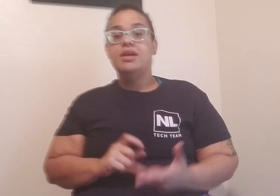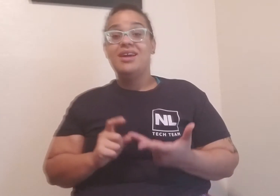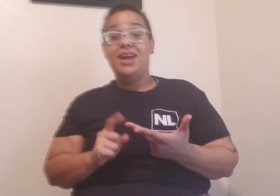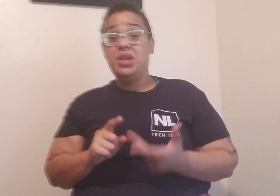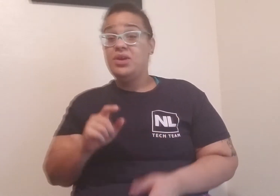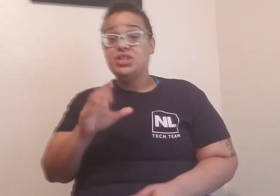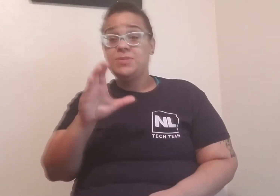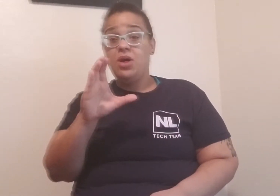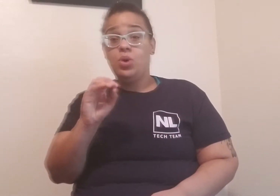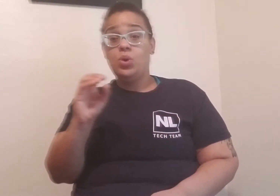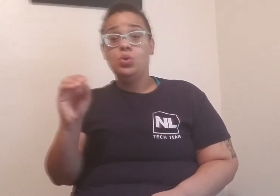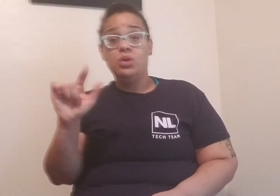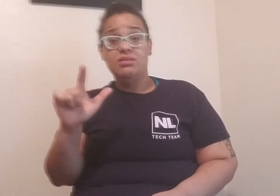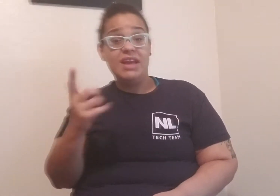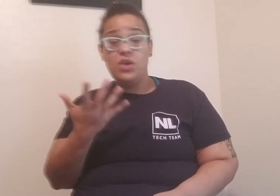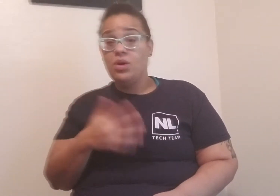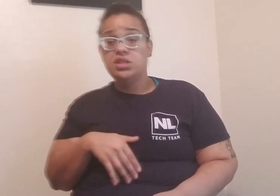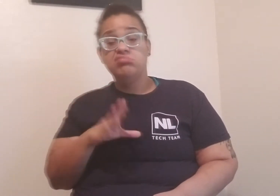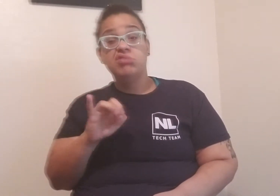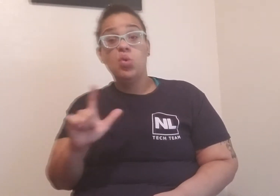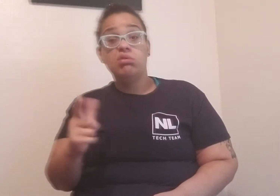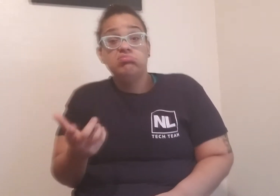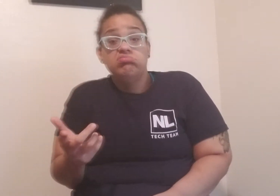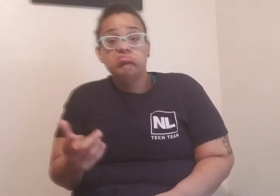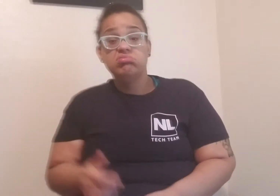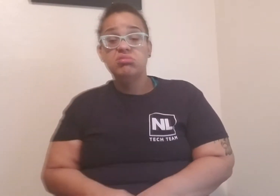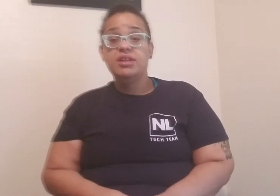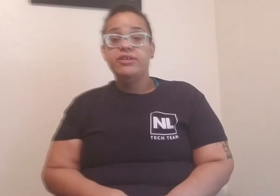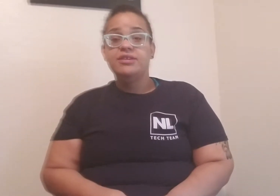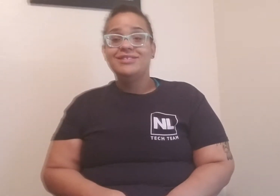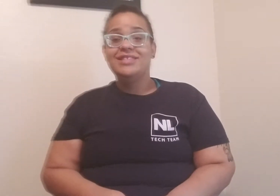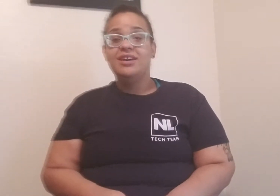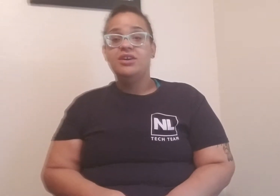And then you can just spell cool if you want to. Cool. So